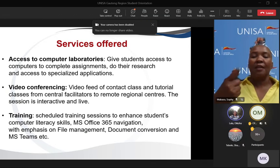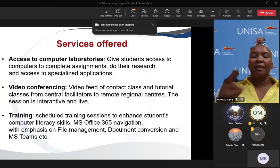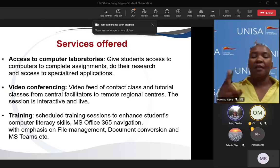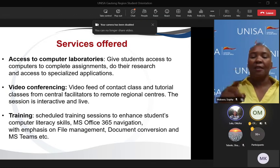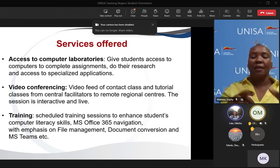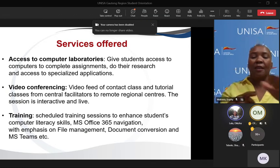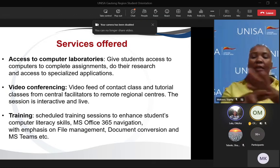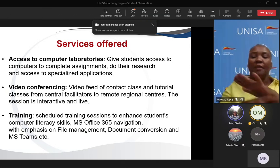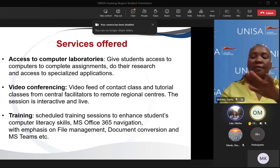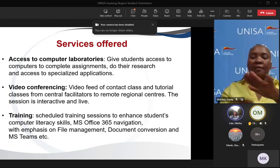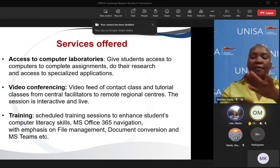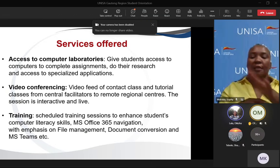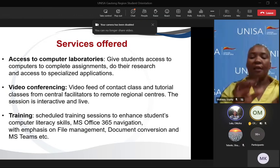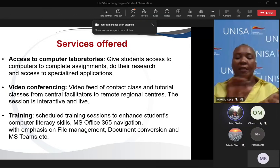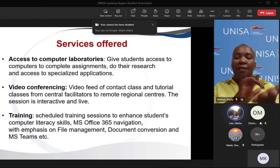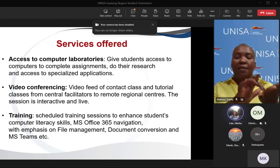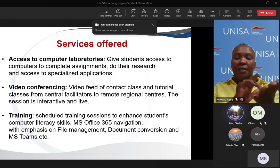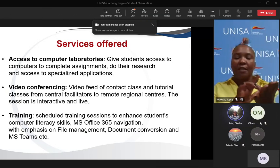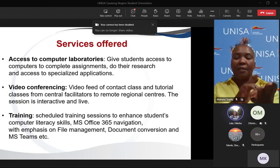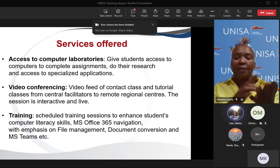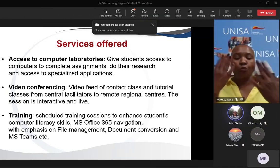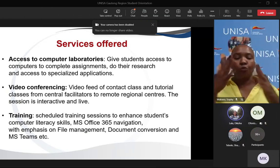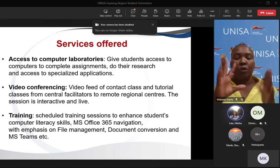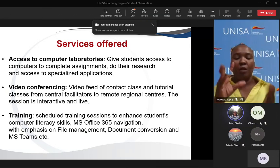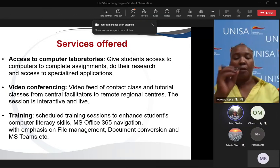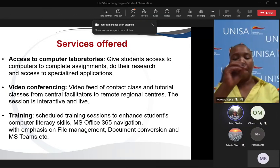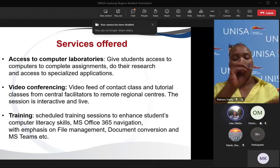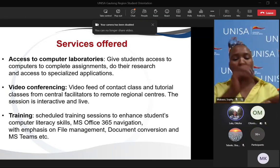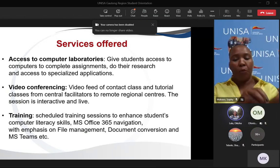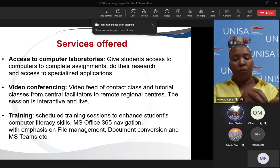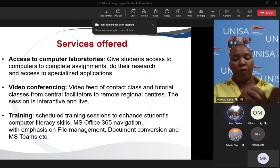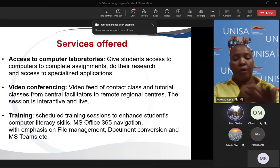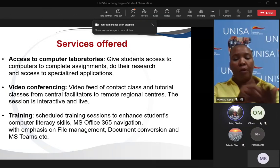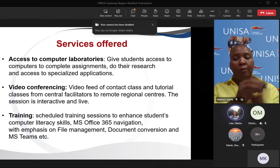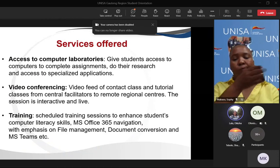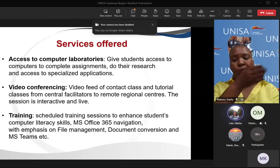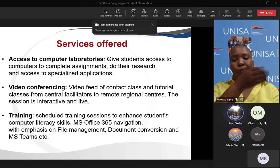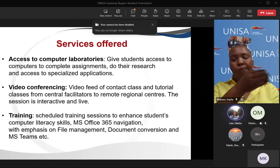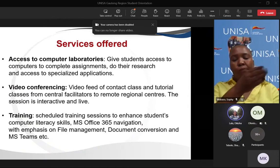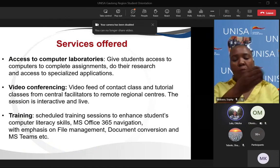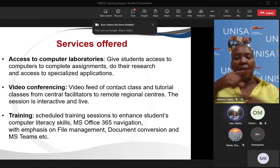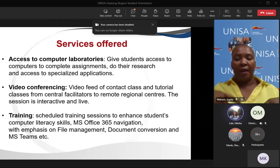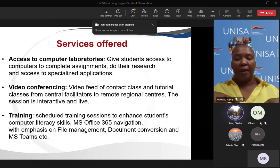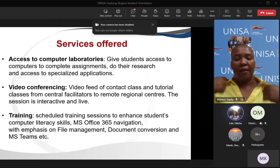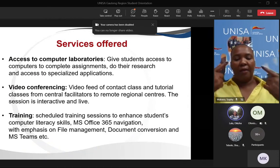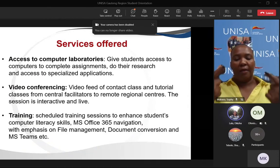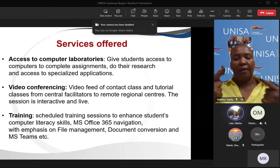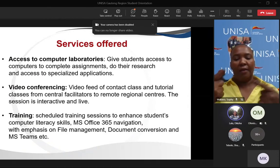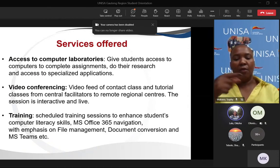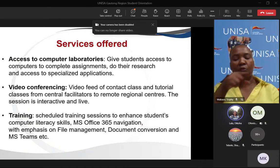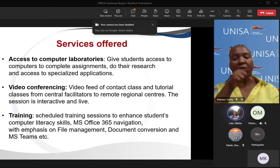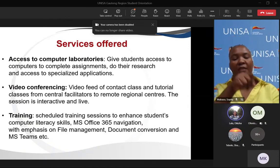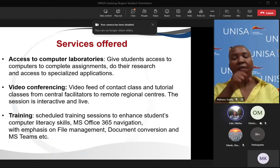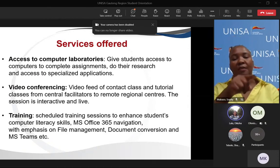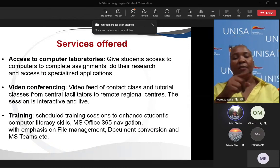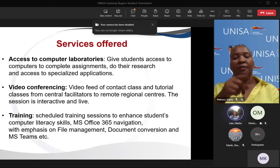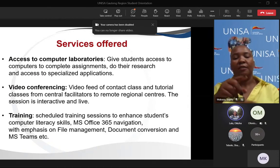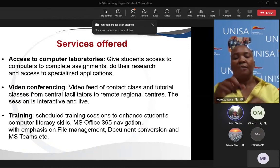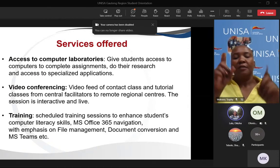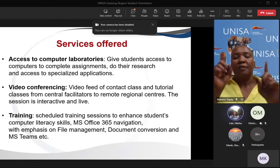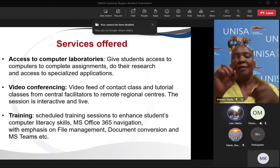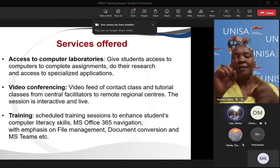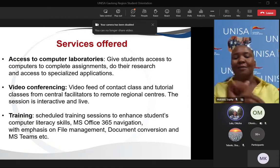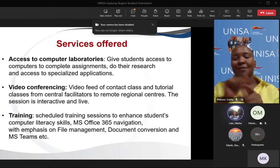where students can book and attend this live feed of this particular training